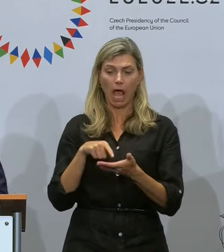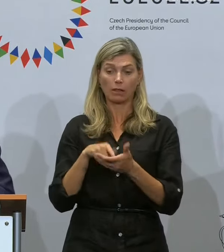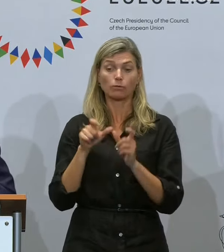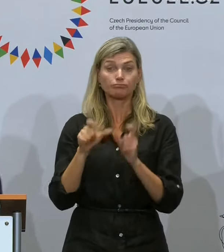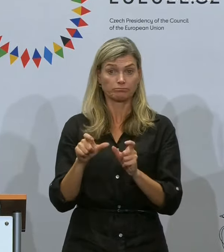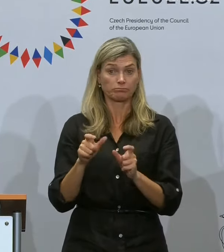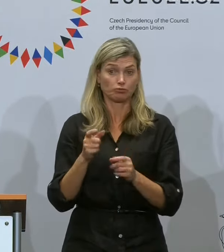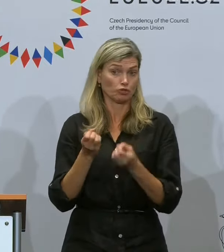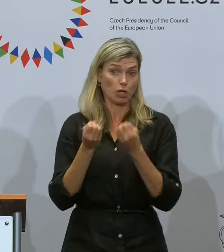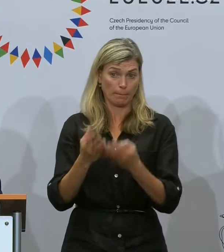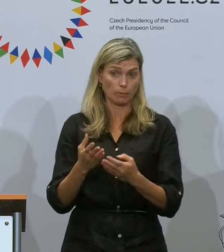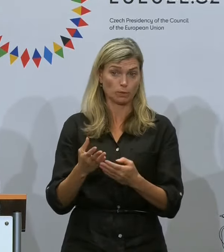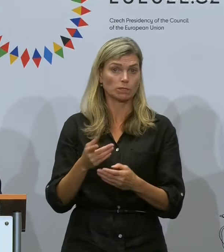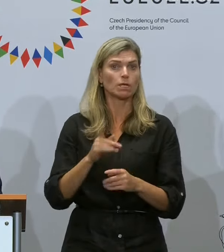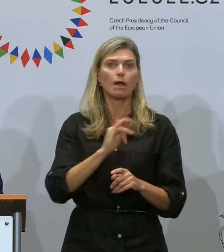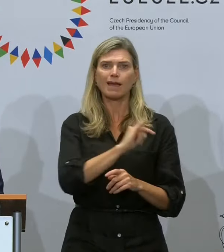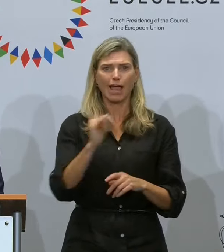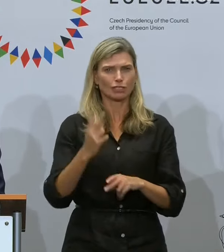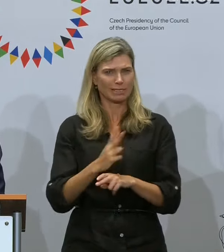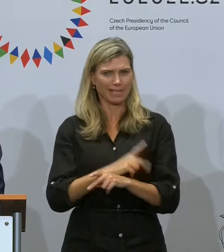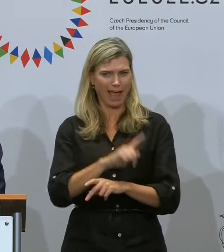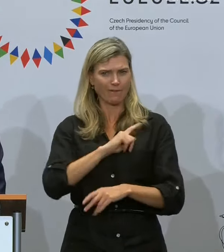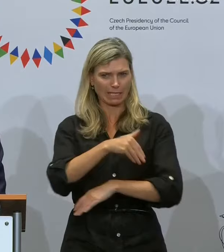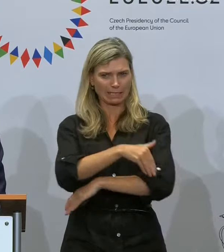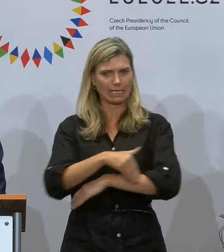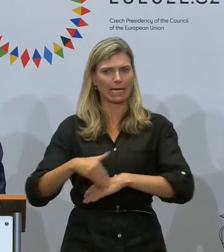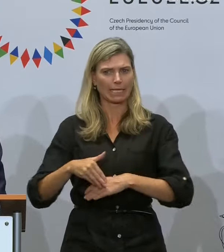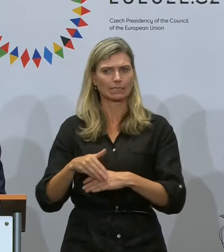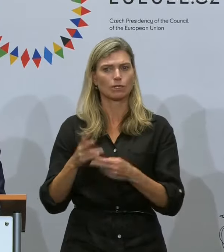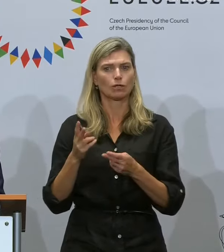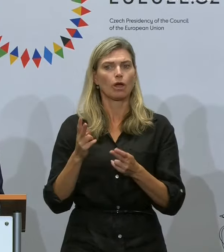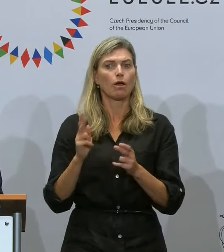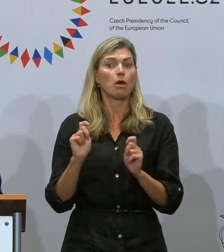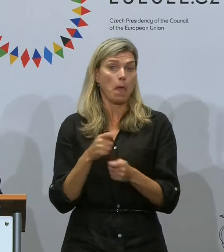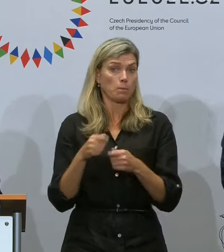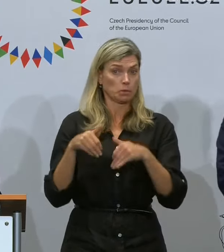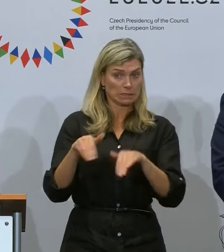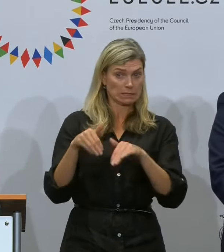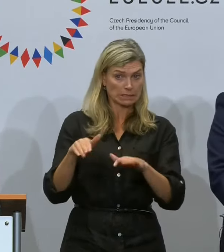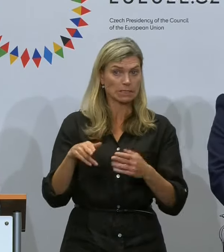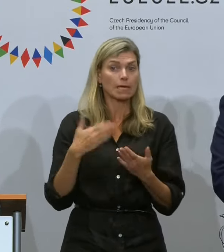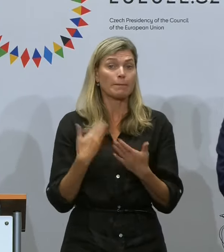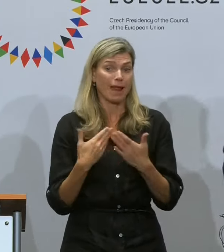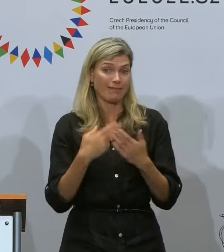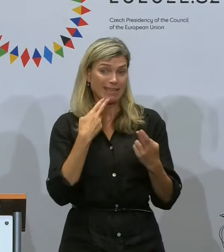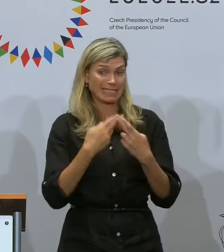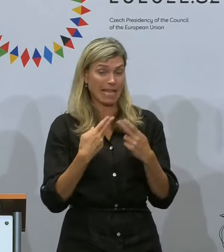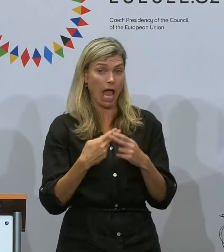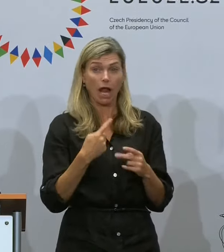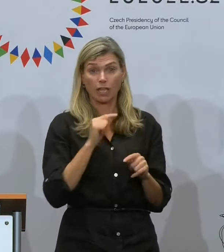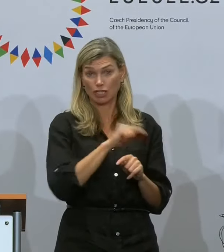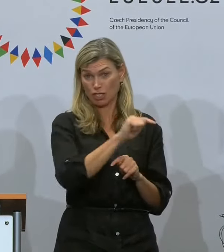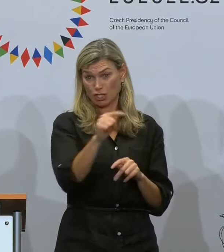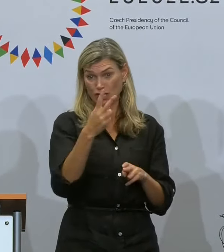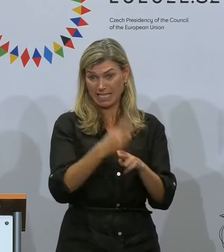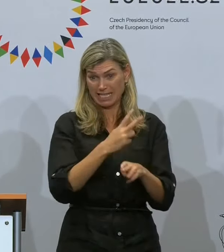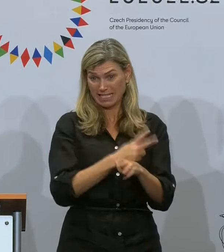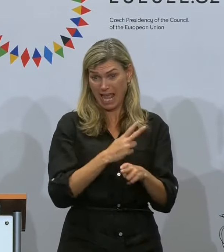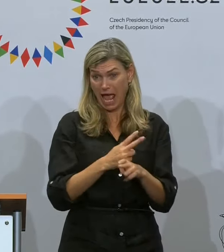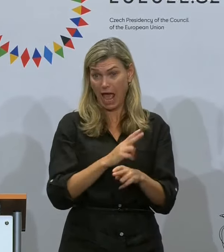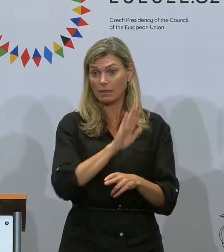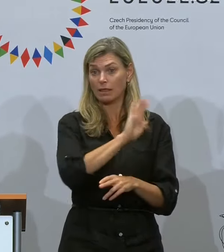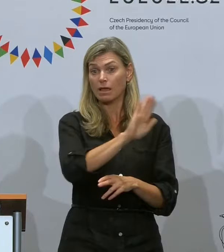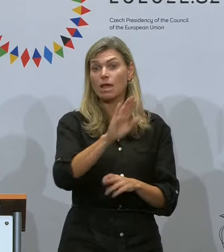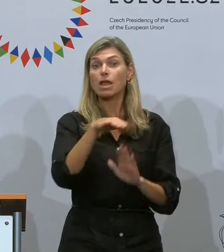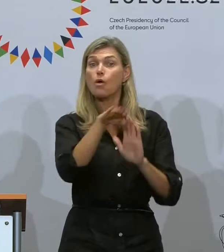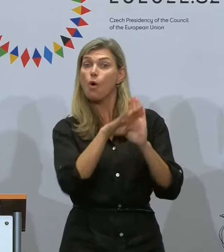controlling the border passing. And this is upon them, according with their national competences,